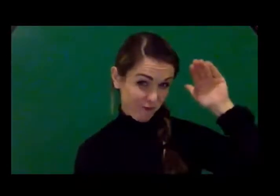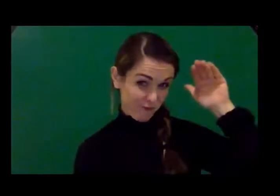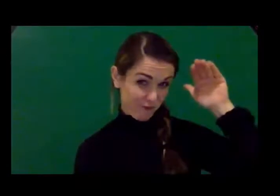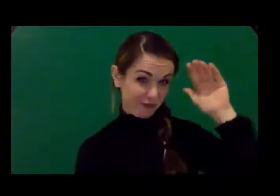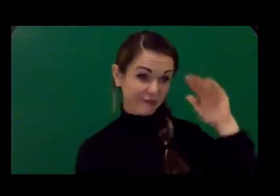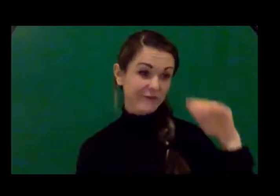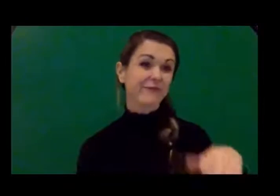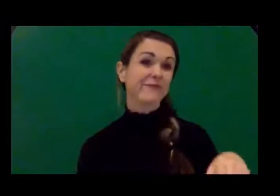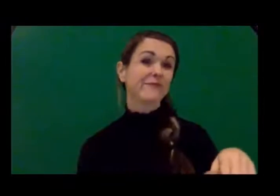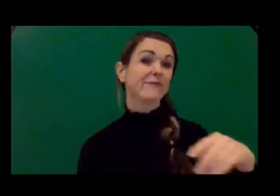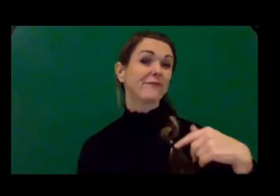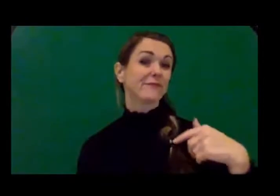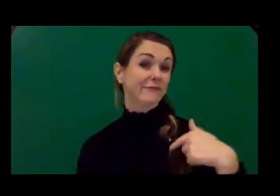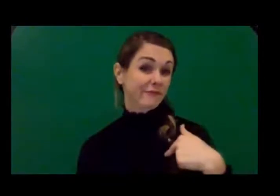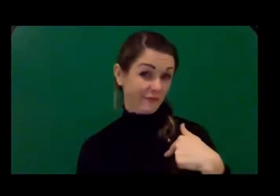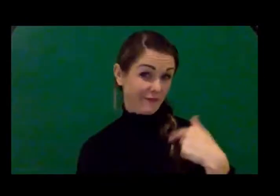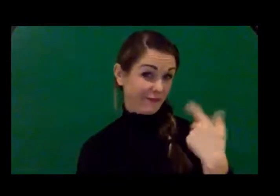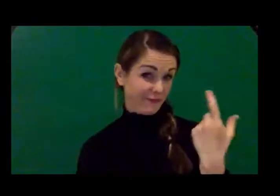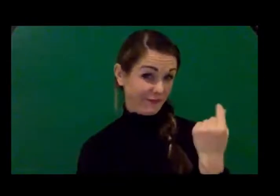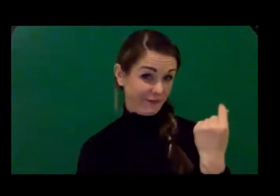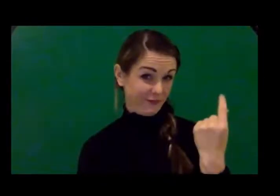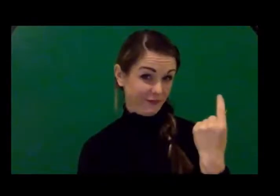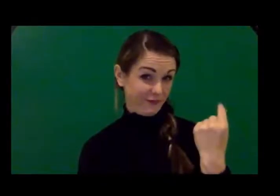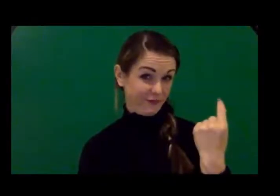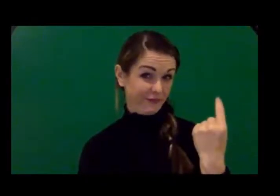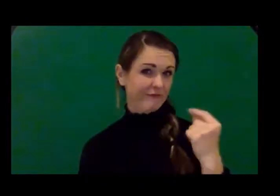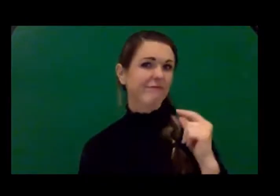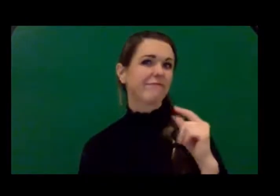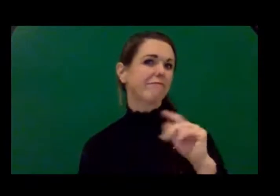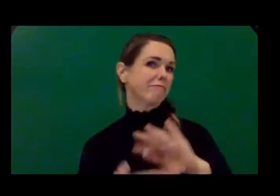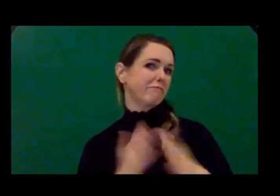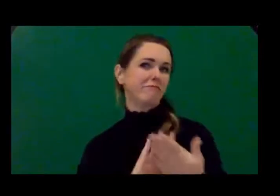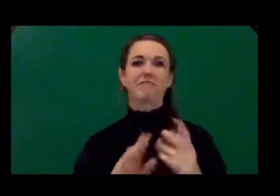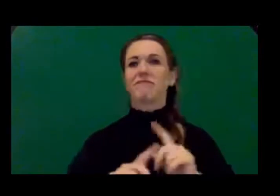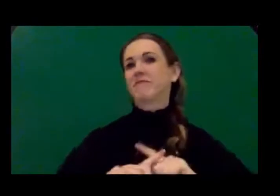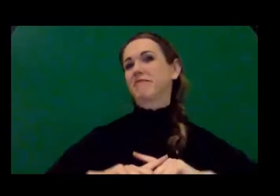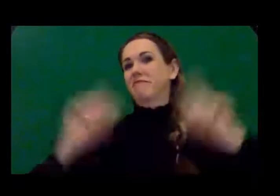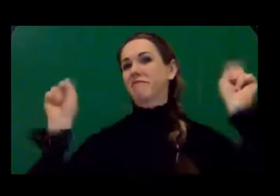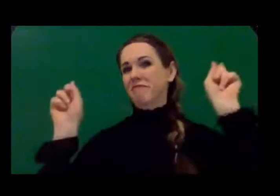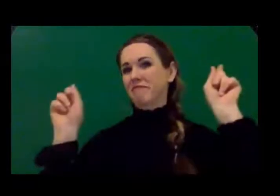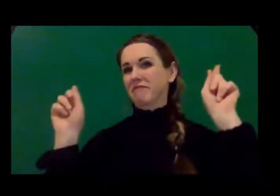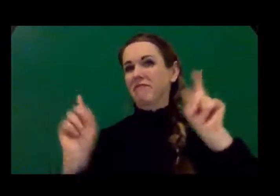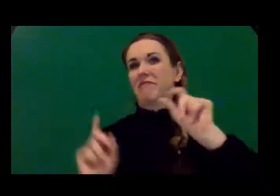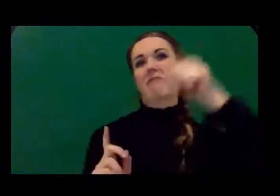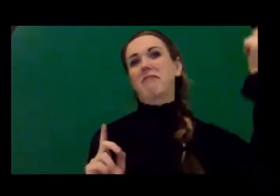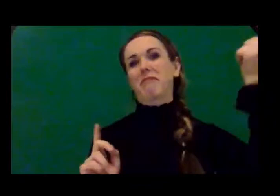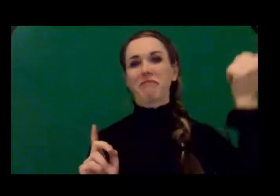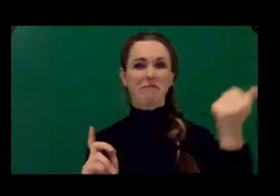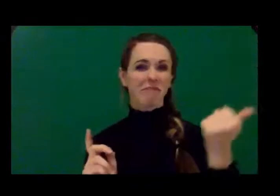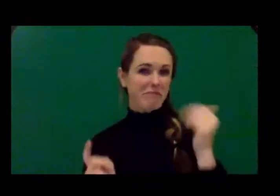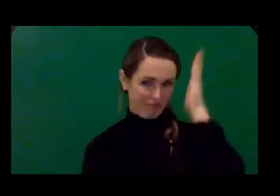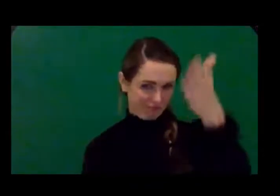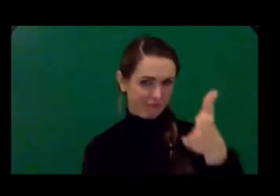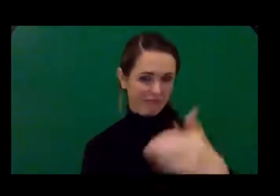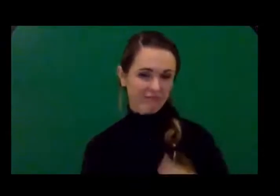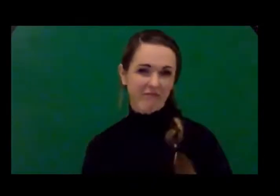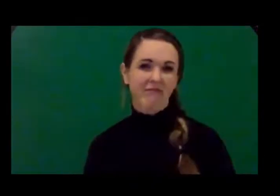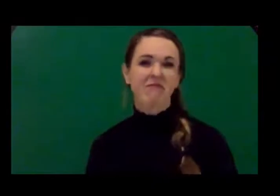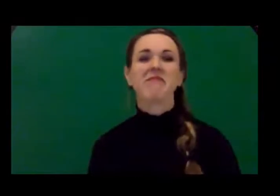what am I going to do? I'm going to become something different. Something else is what I'll do."